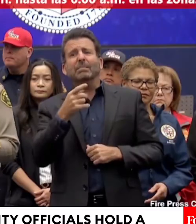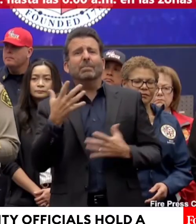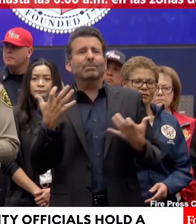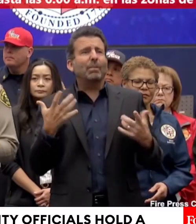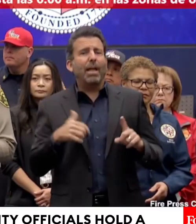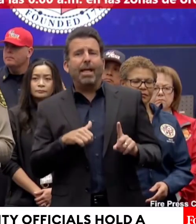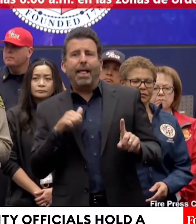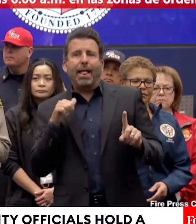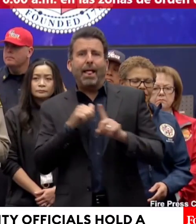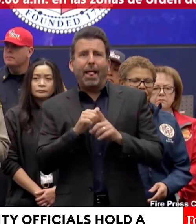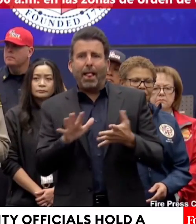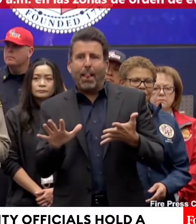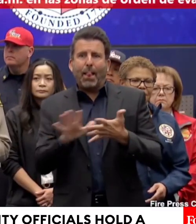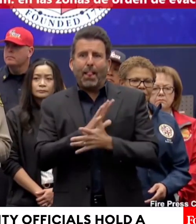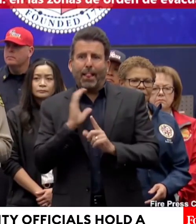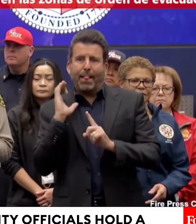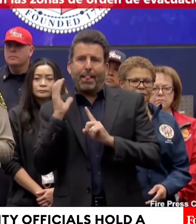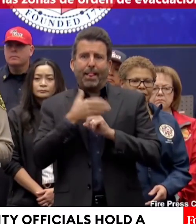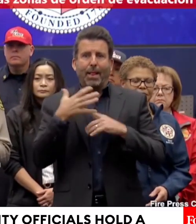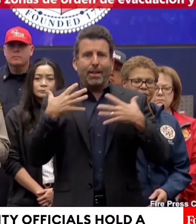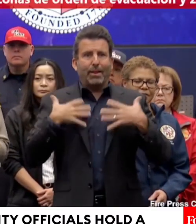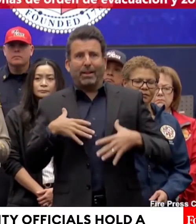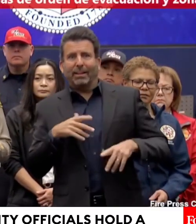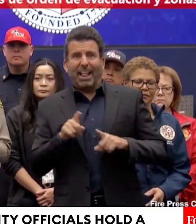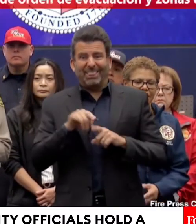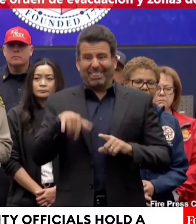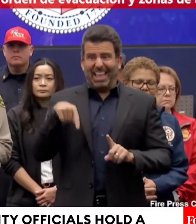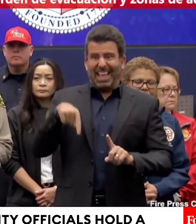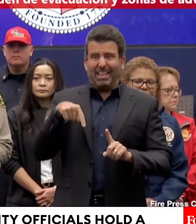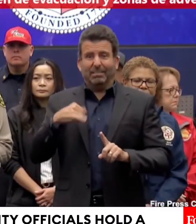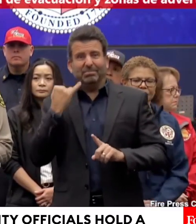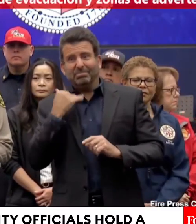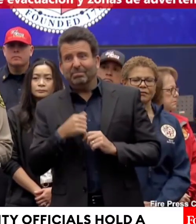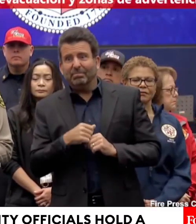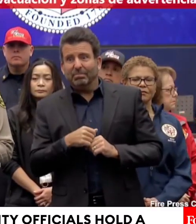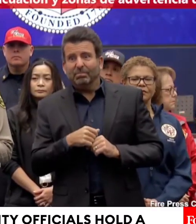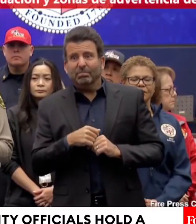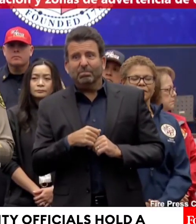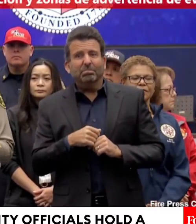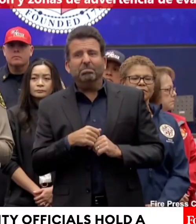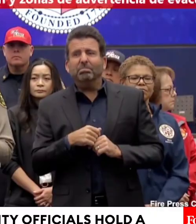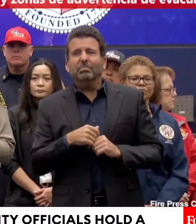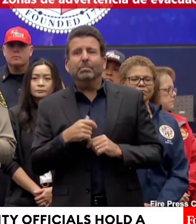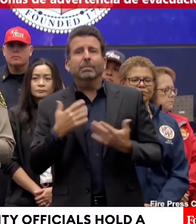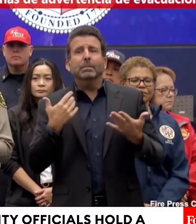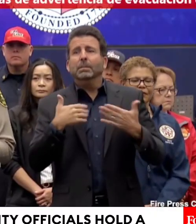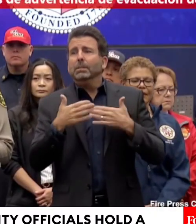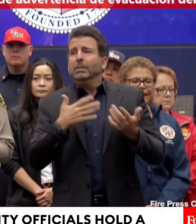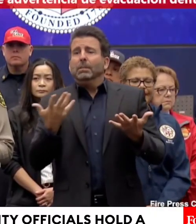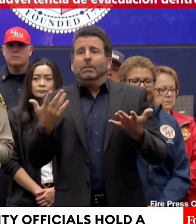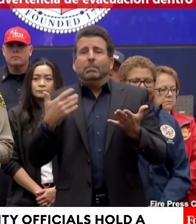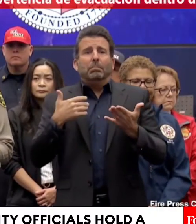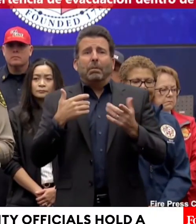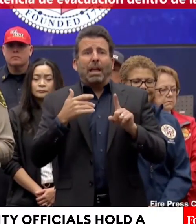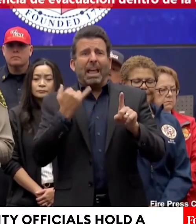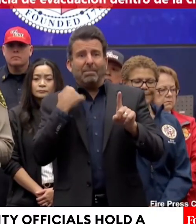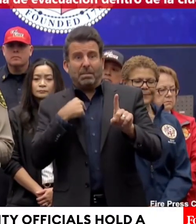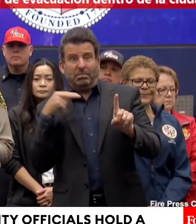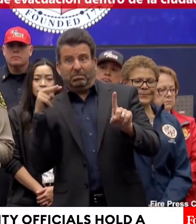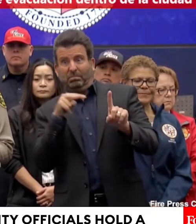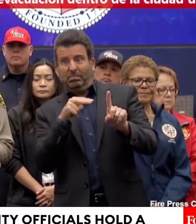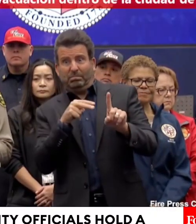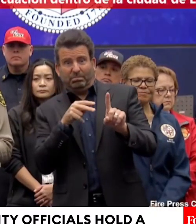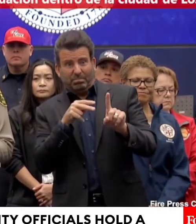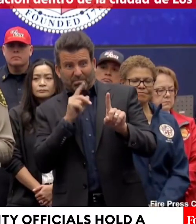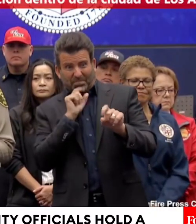of residents that have already been victimized. From a white-collar perspective, I have been in close communication. We